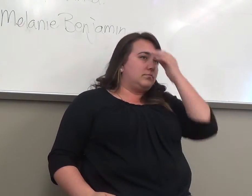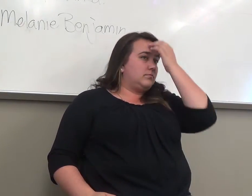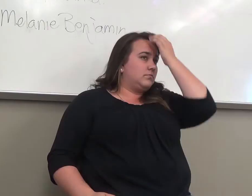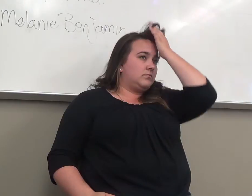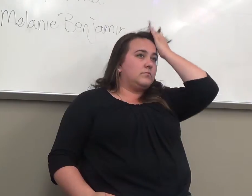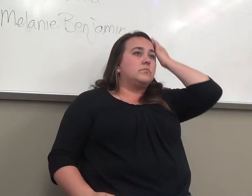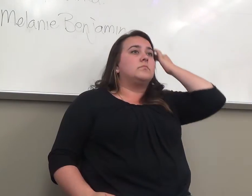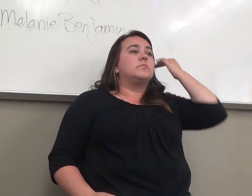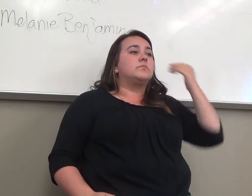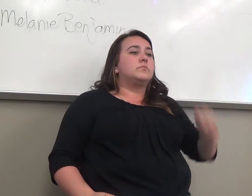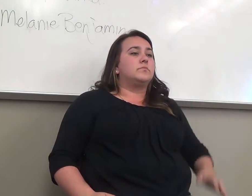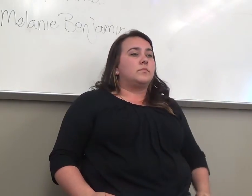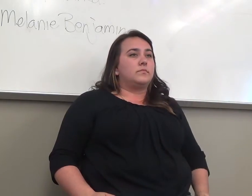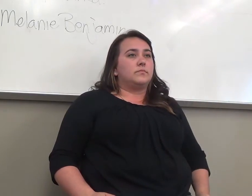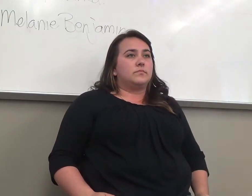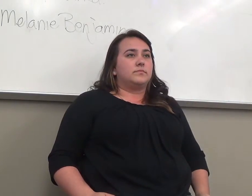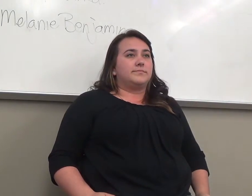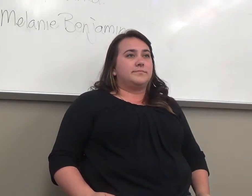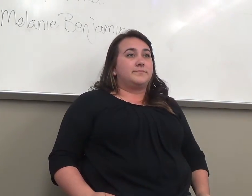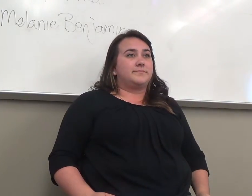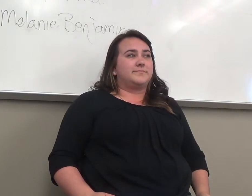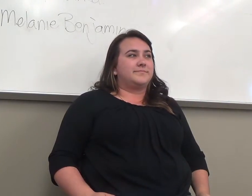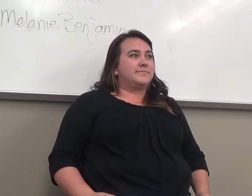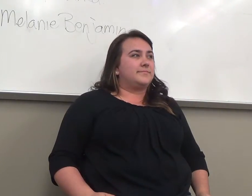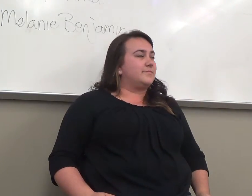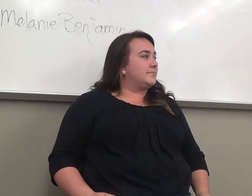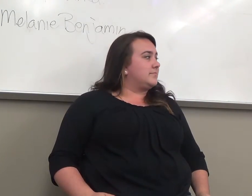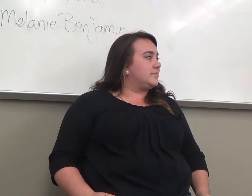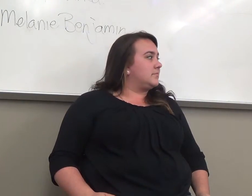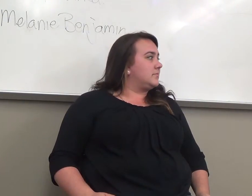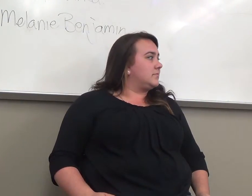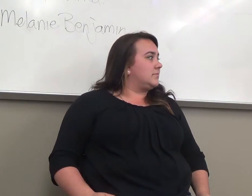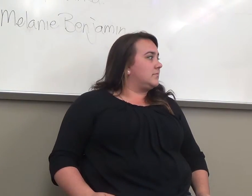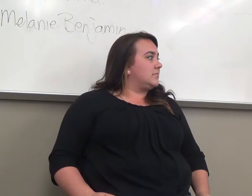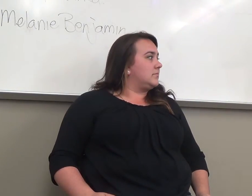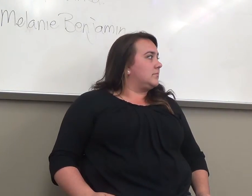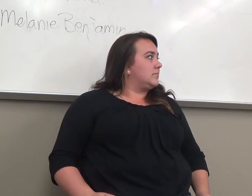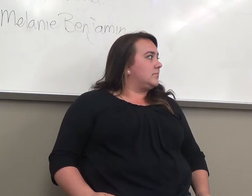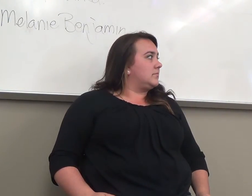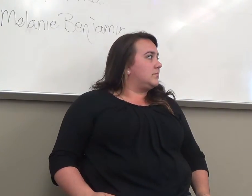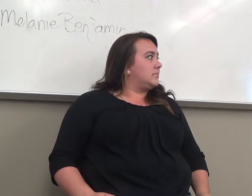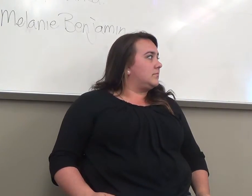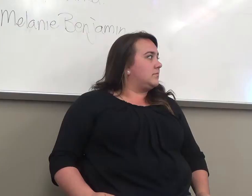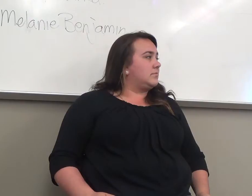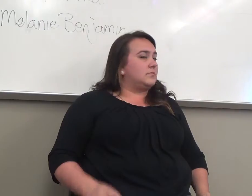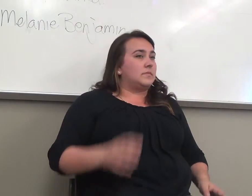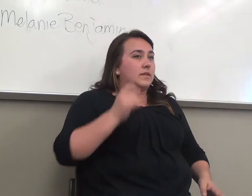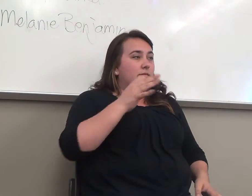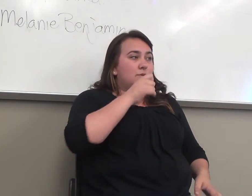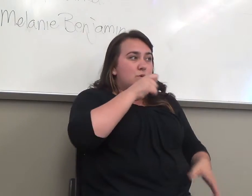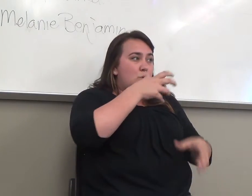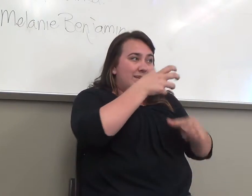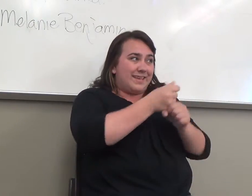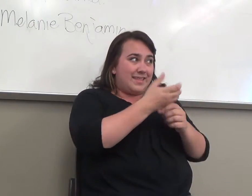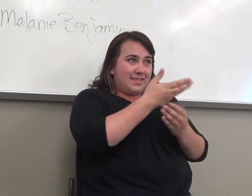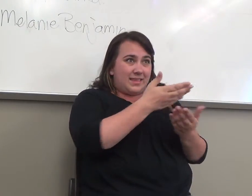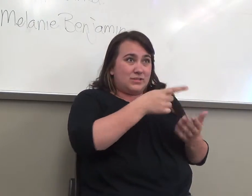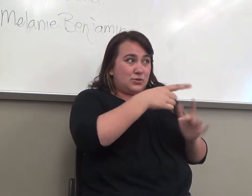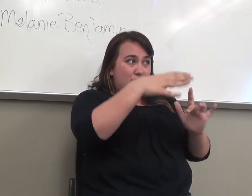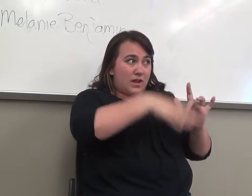it is. Okay, if you don't get things and you're absent, you need to go to the